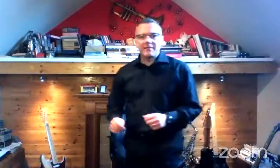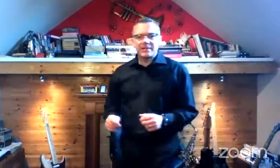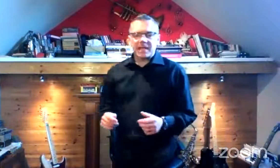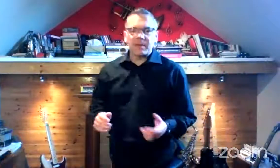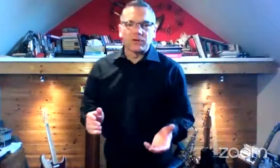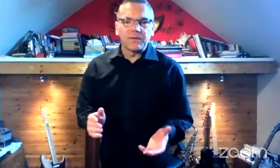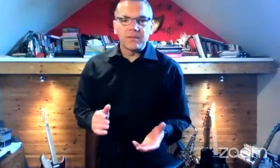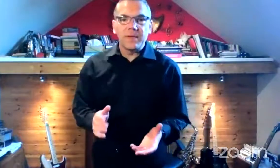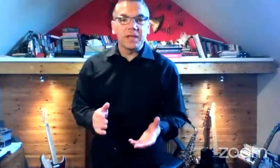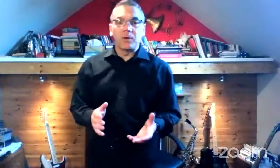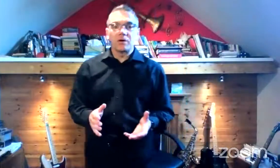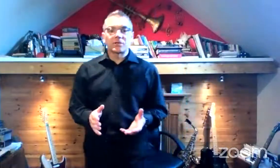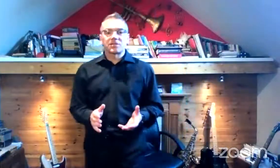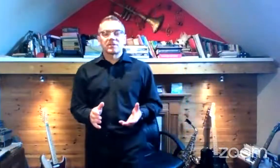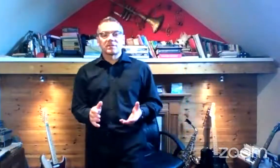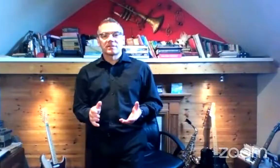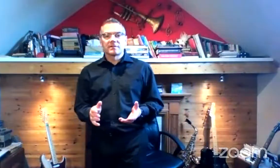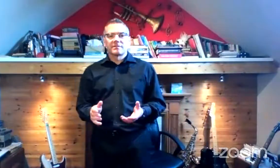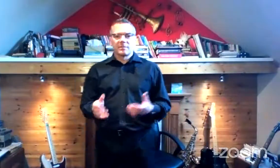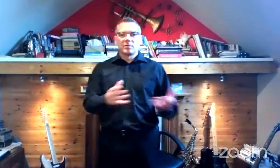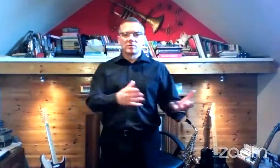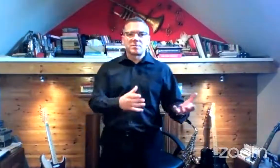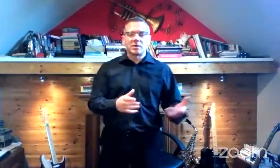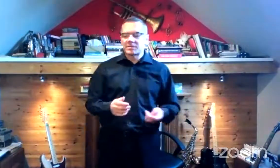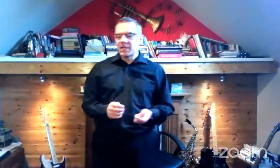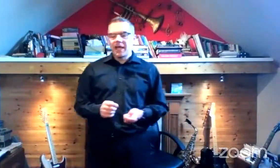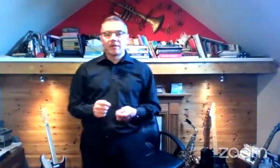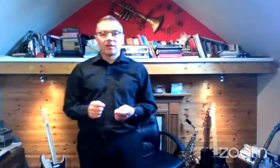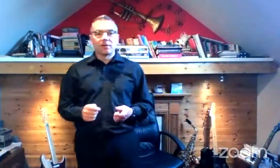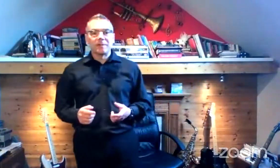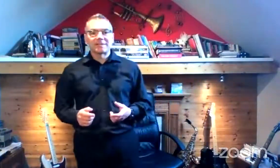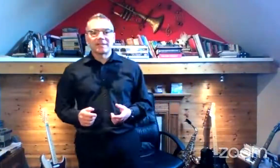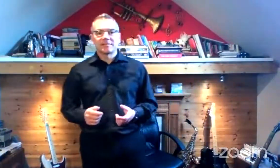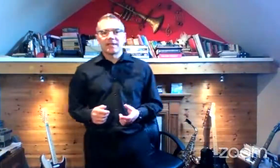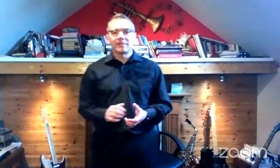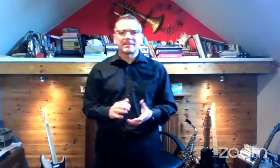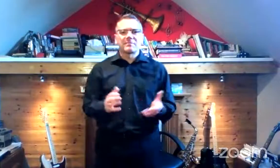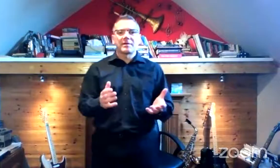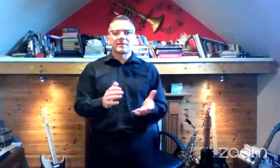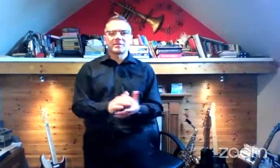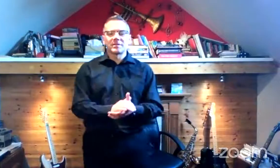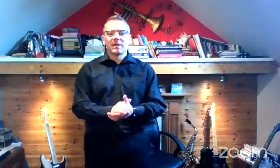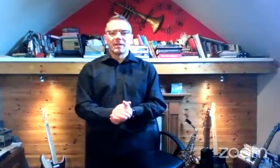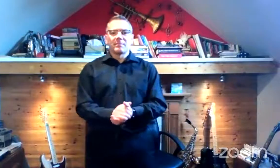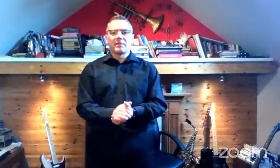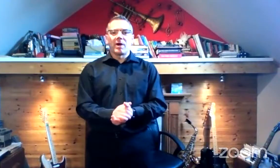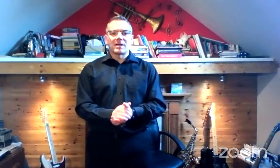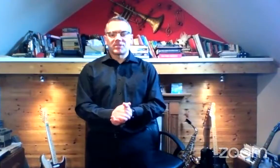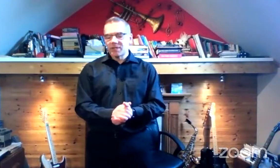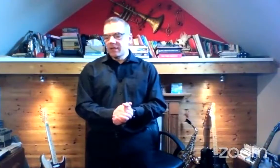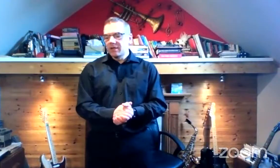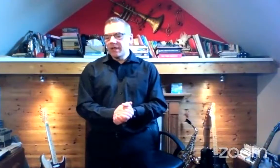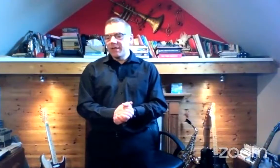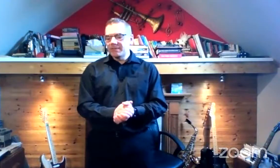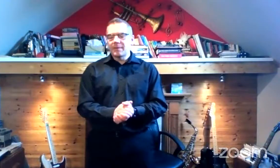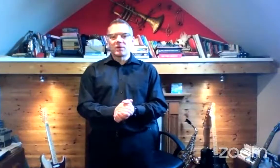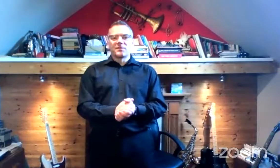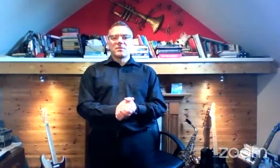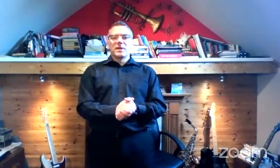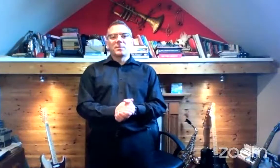Every time I go for the mailbox, the post box, I gotta hold myself down. It's an American term, the mailbox. Right? Every time I go for the